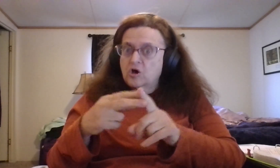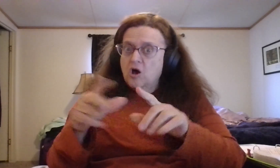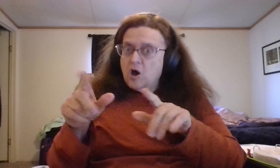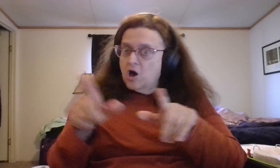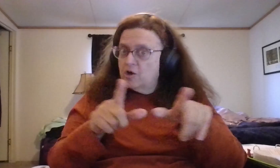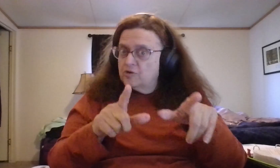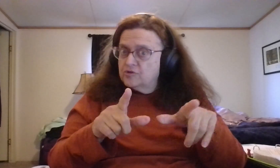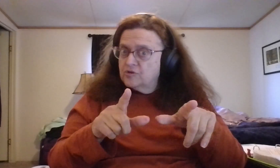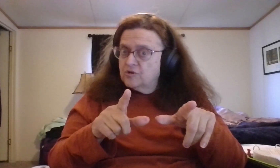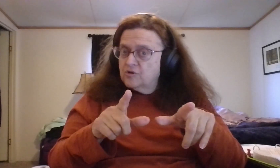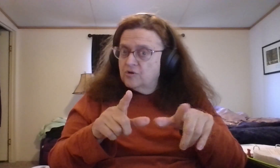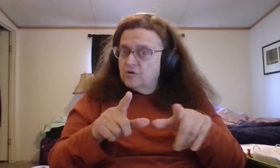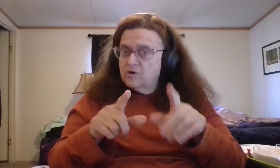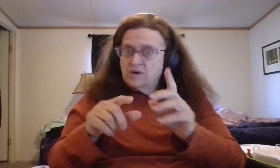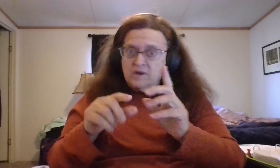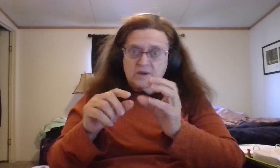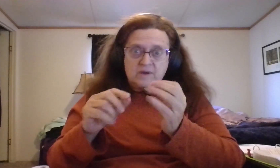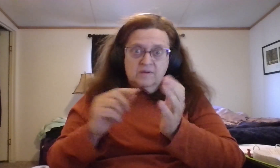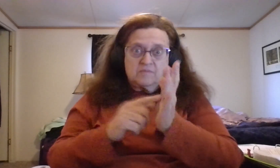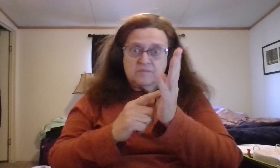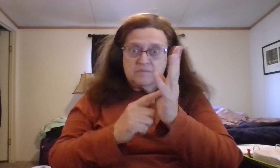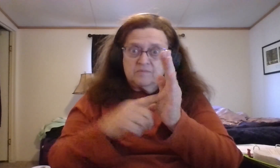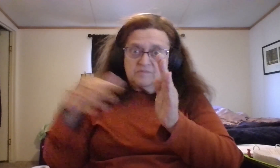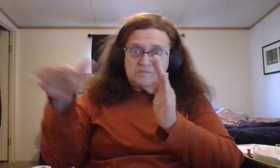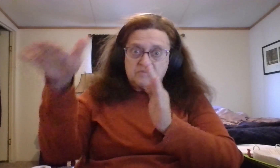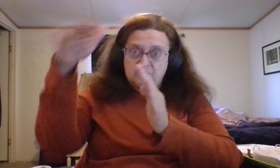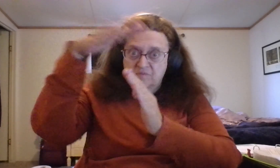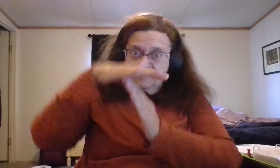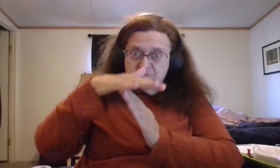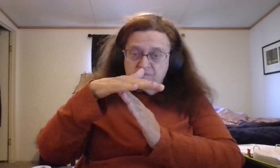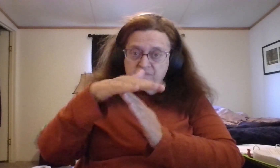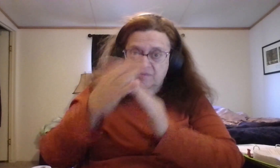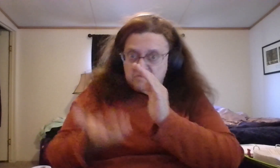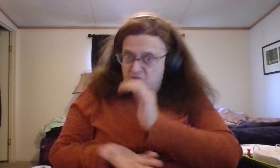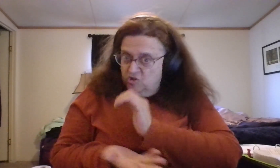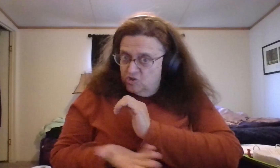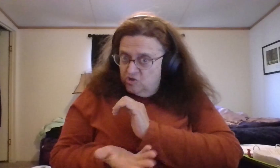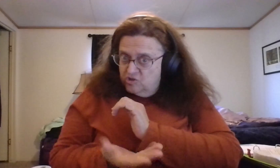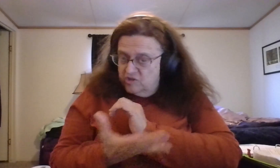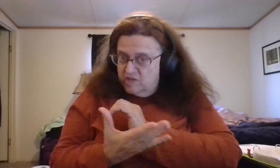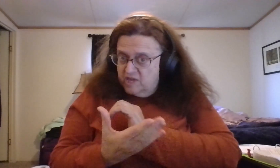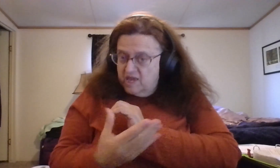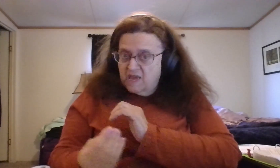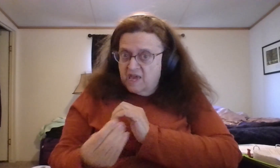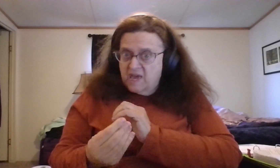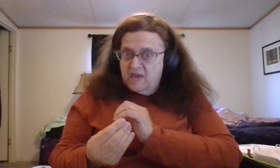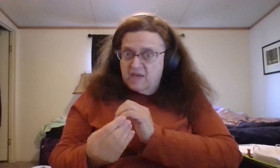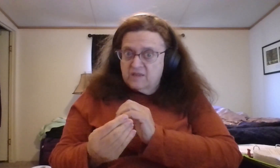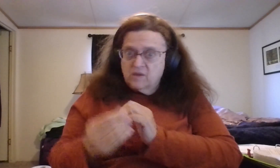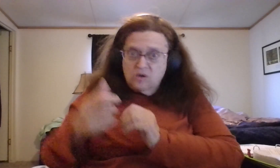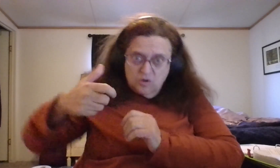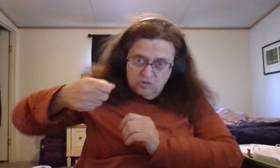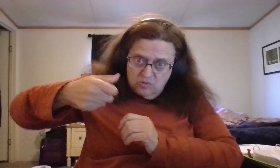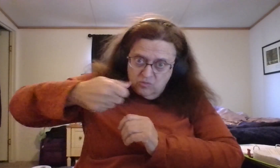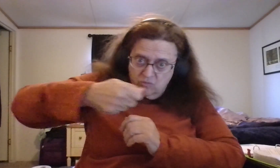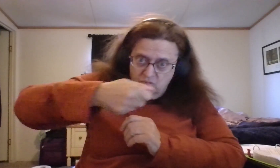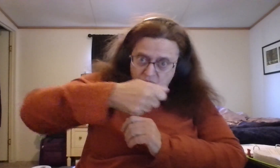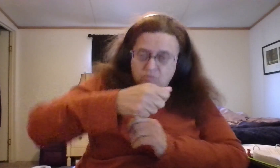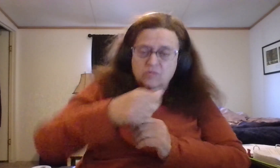were snuffers, snuff dishes, and wick trimmers. It